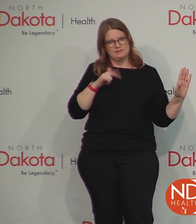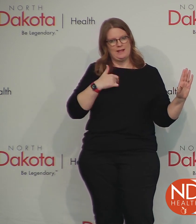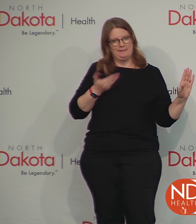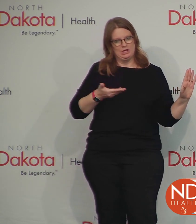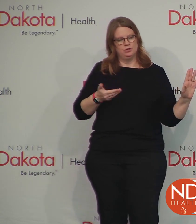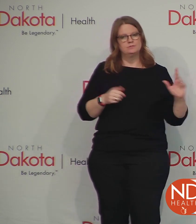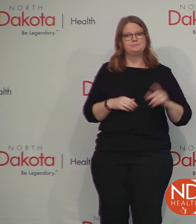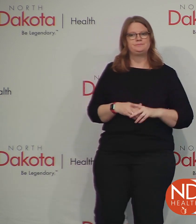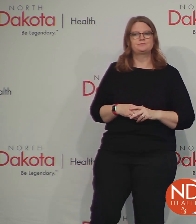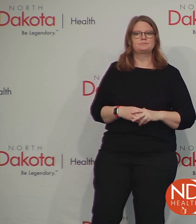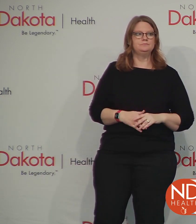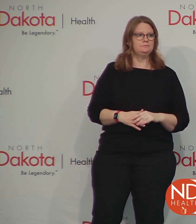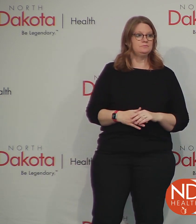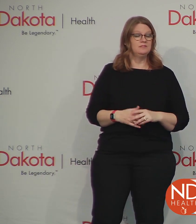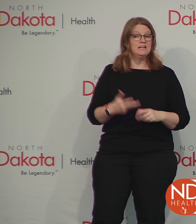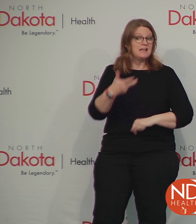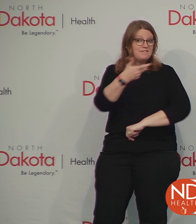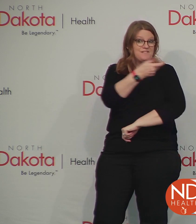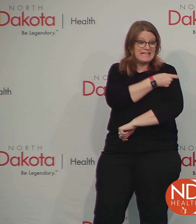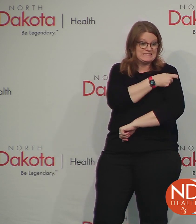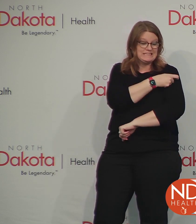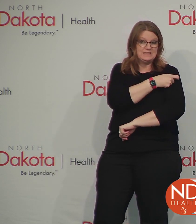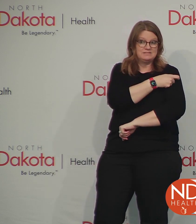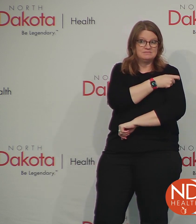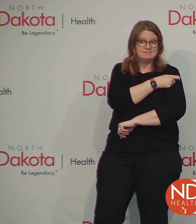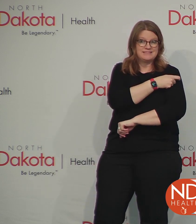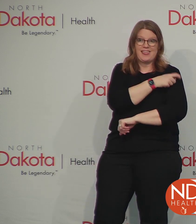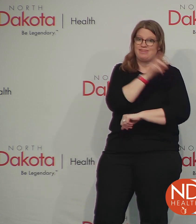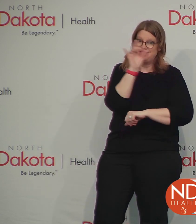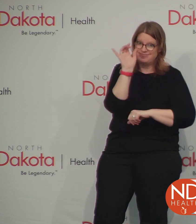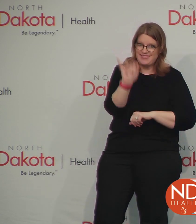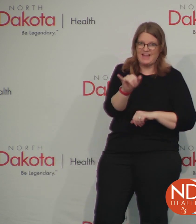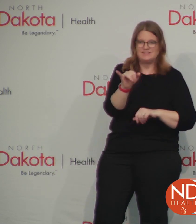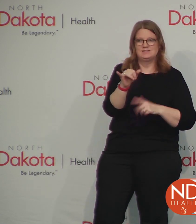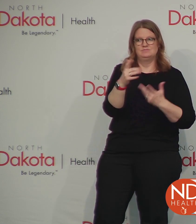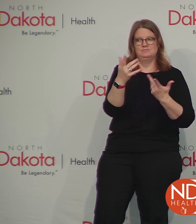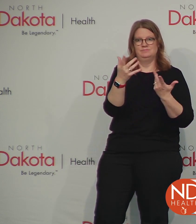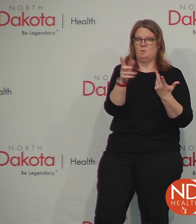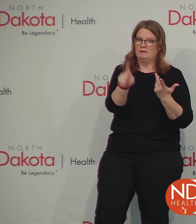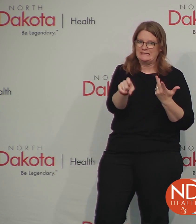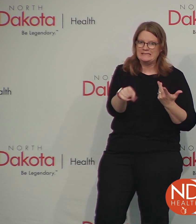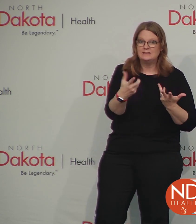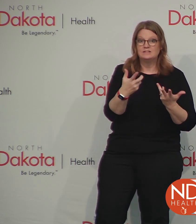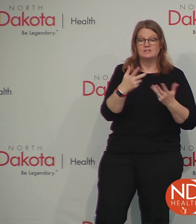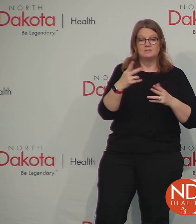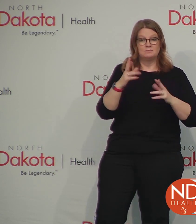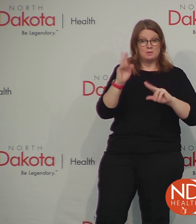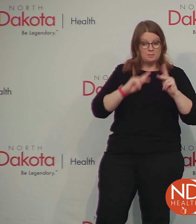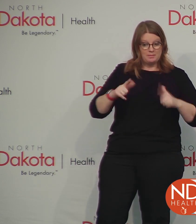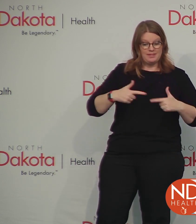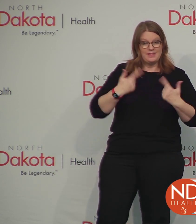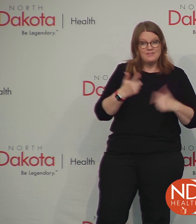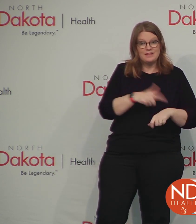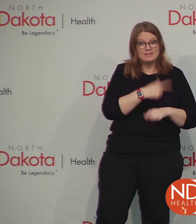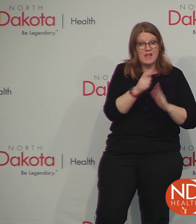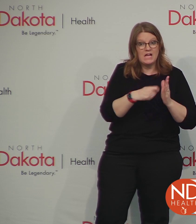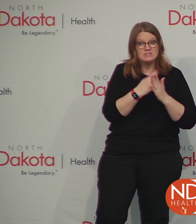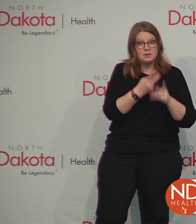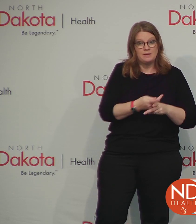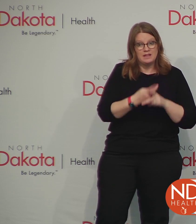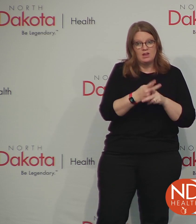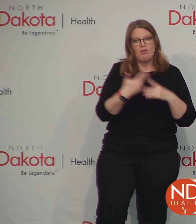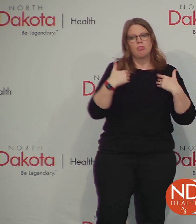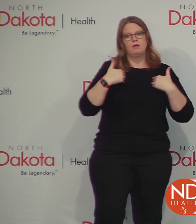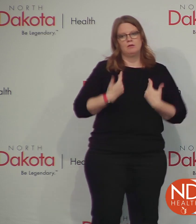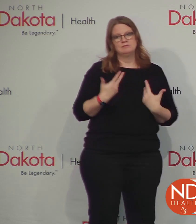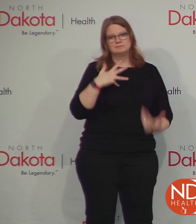vaccine as a whole is what we have to hope on right now. The residents and staff in long-term care are tired. They're